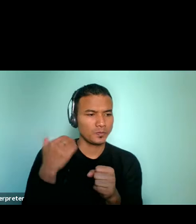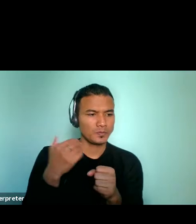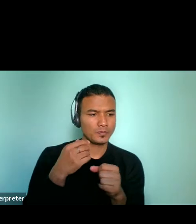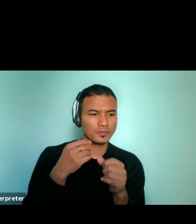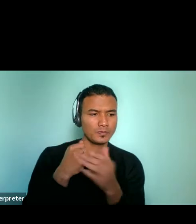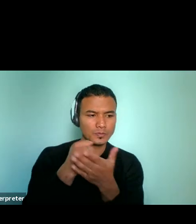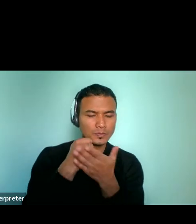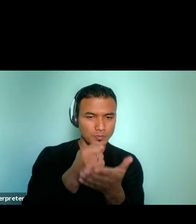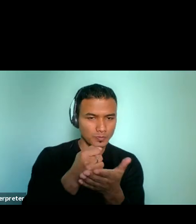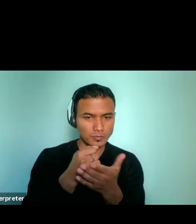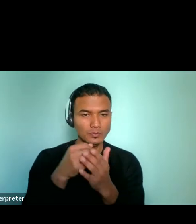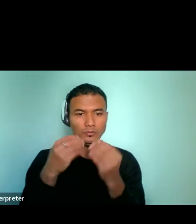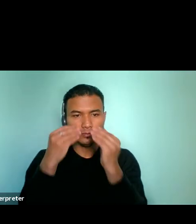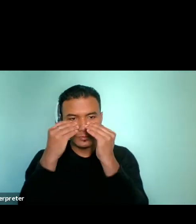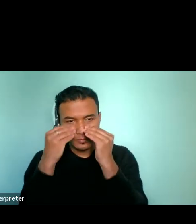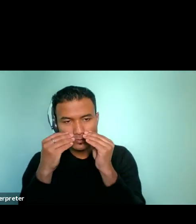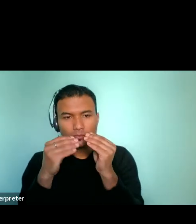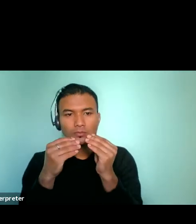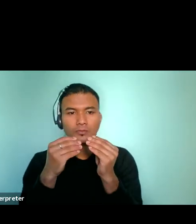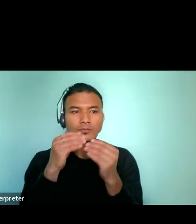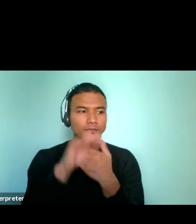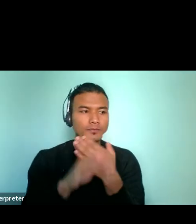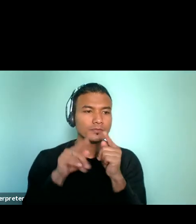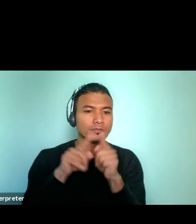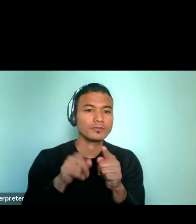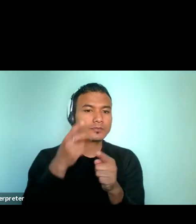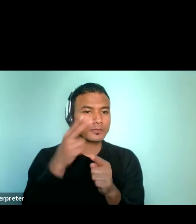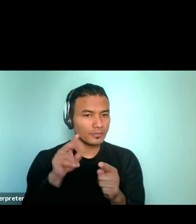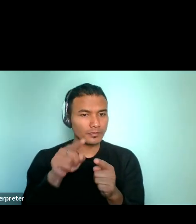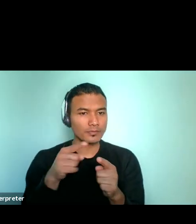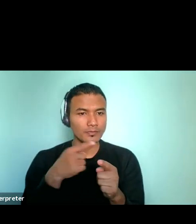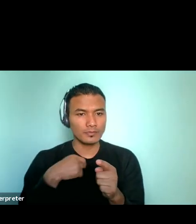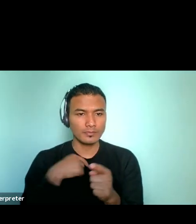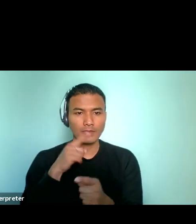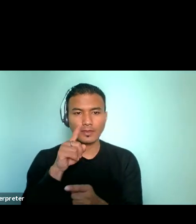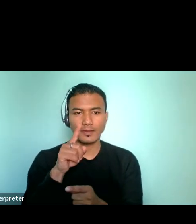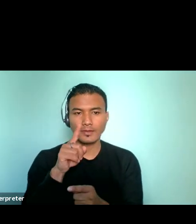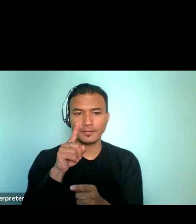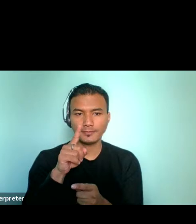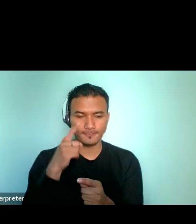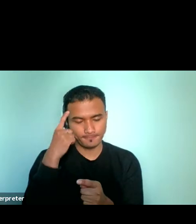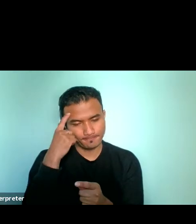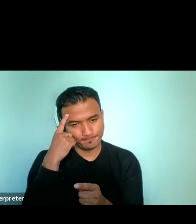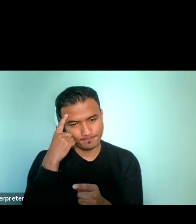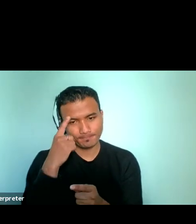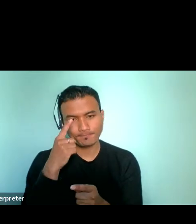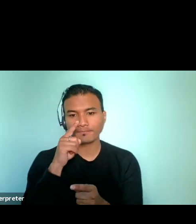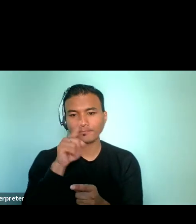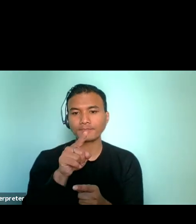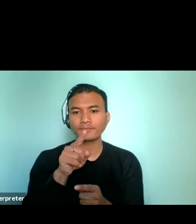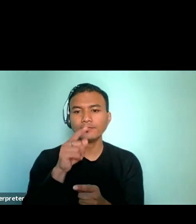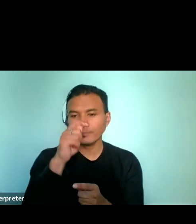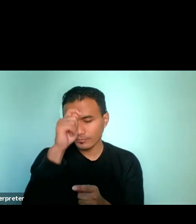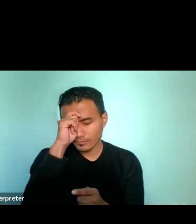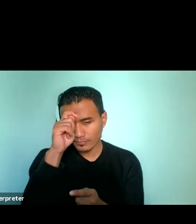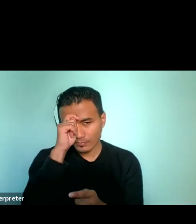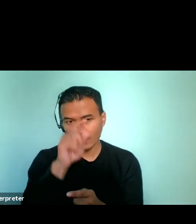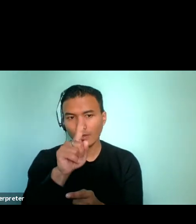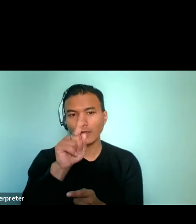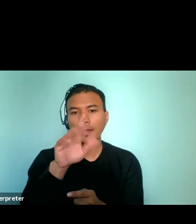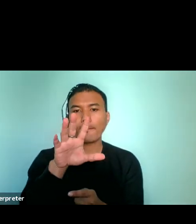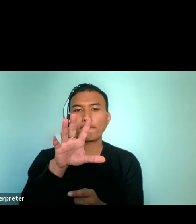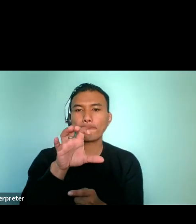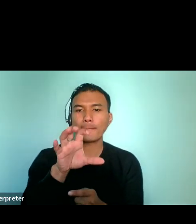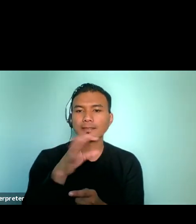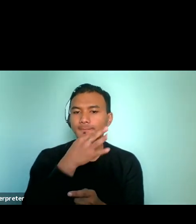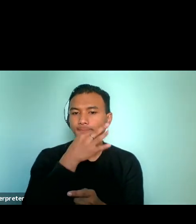the youth and learning processes there. So please let us just to recognize him as well, and in respect, just to keep 1 minute silent,